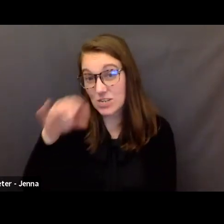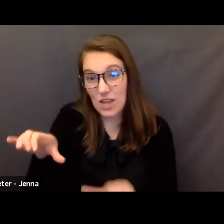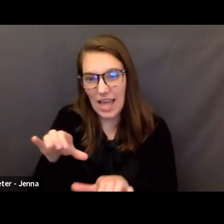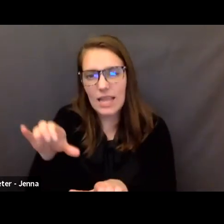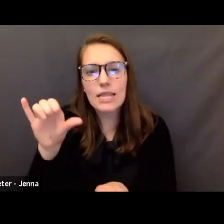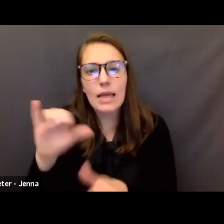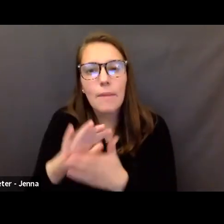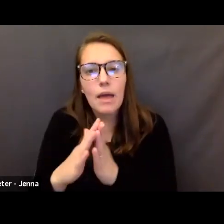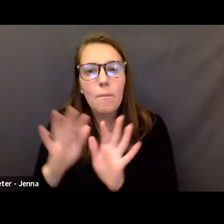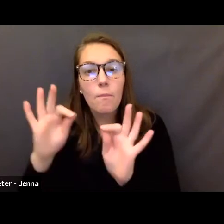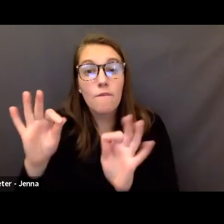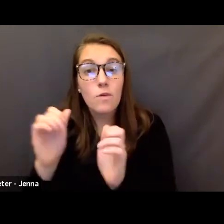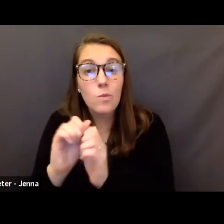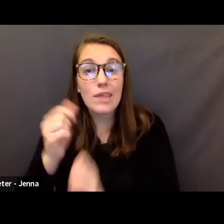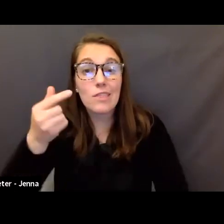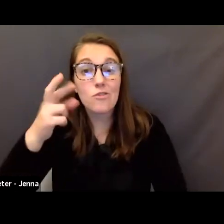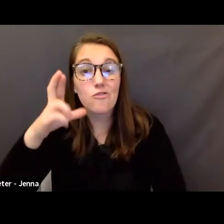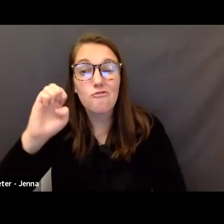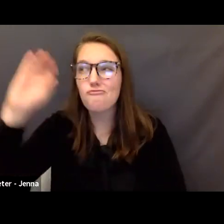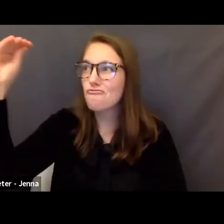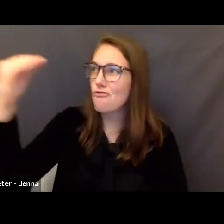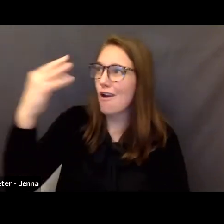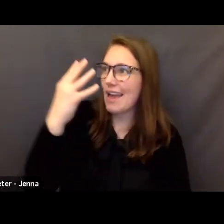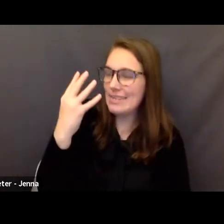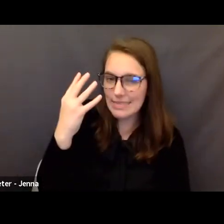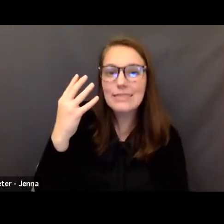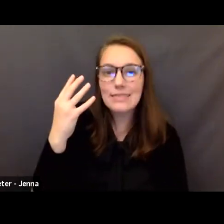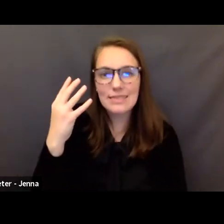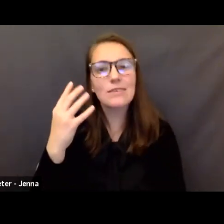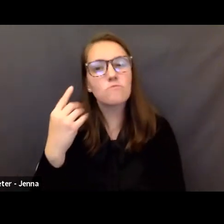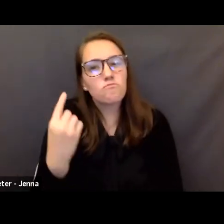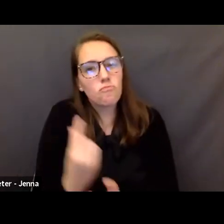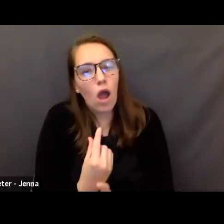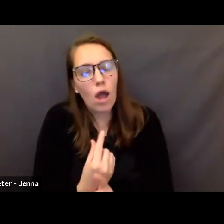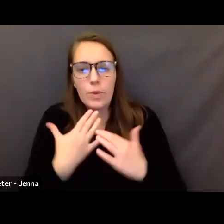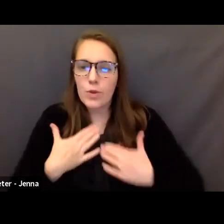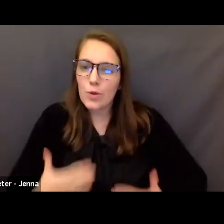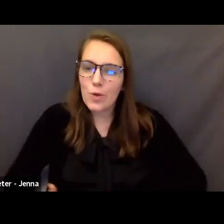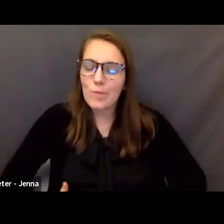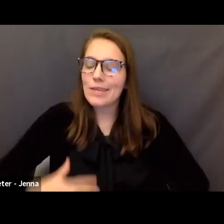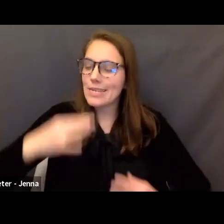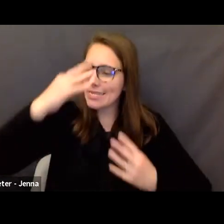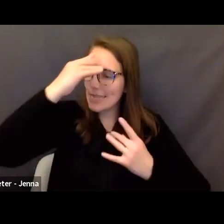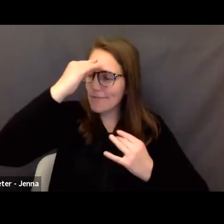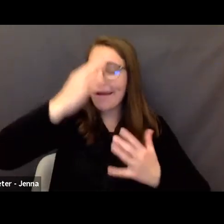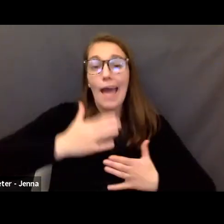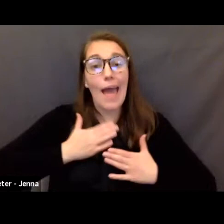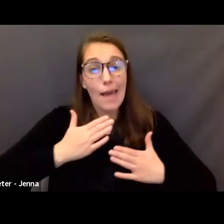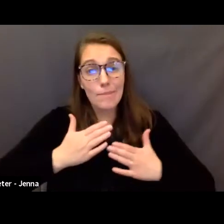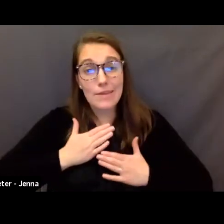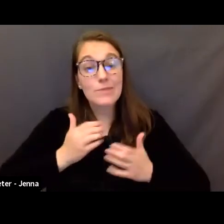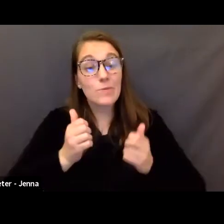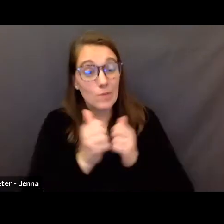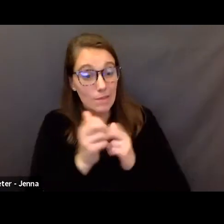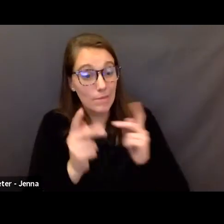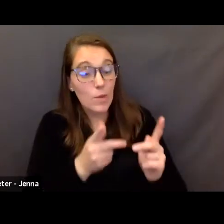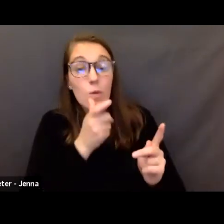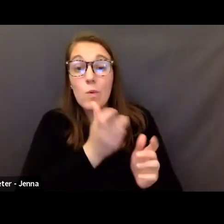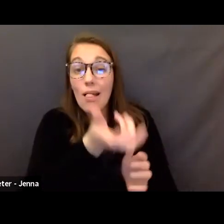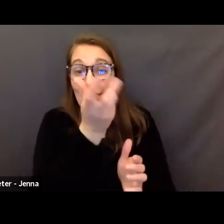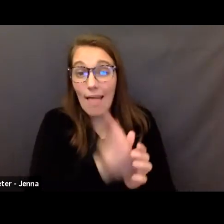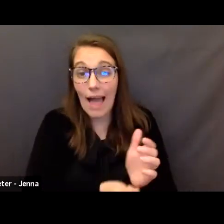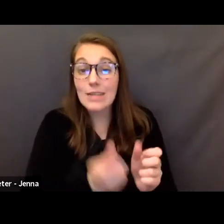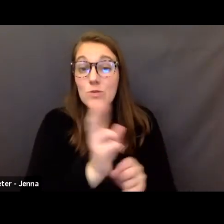grace, engendering a properly human contemplative happiness in the life of those who lack the use of reason. Now, just